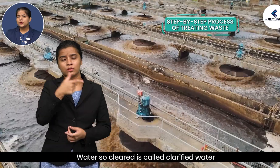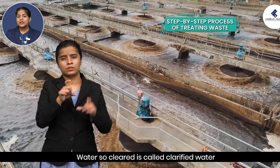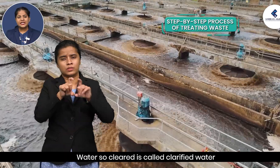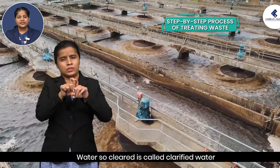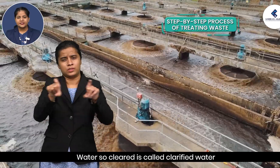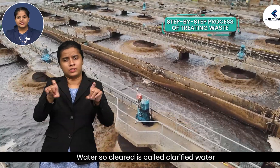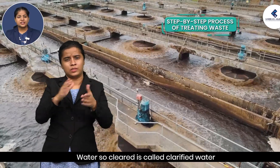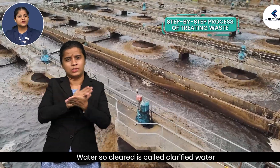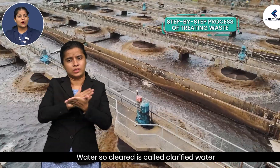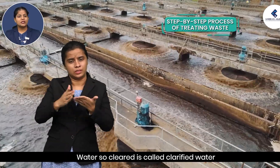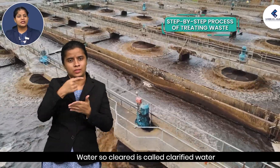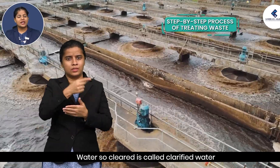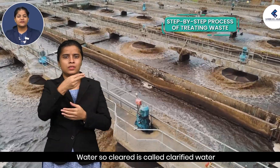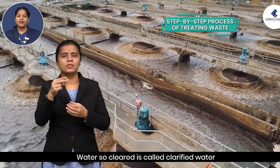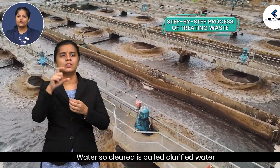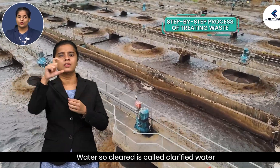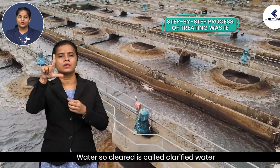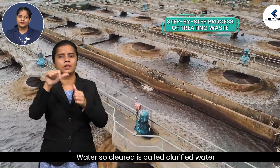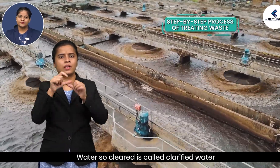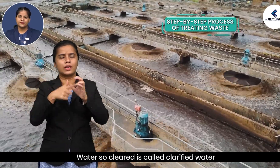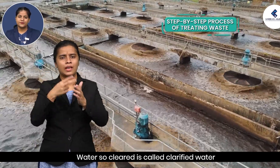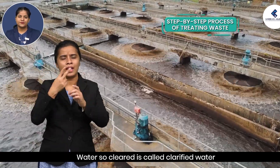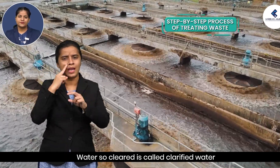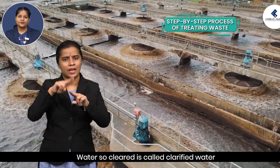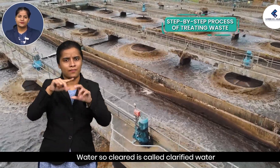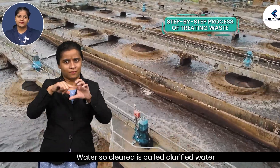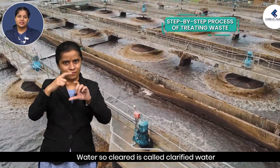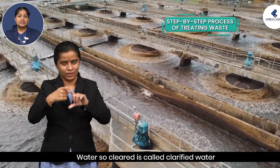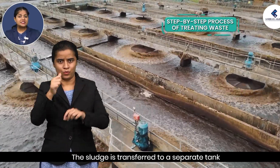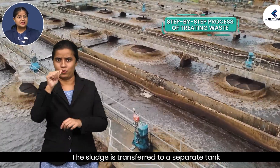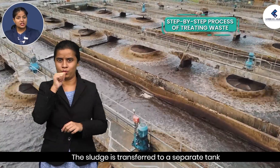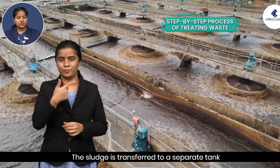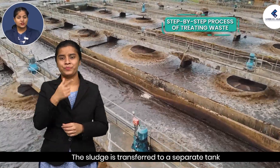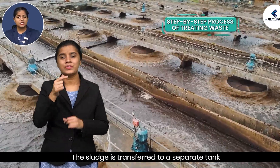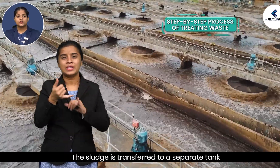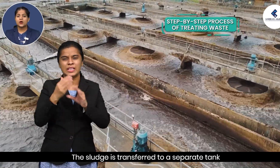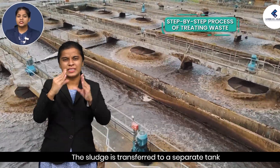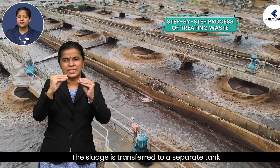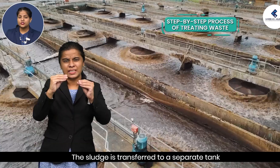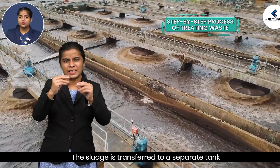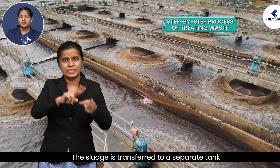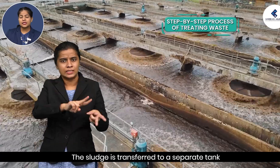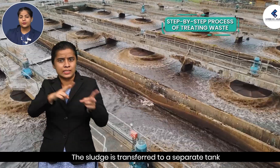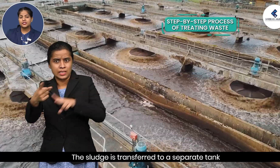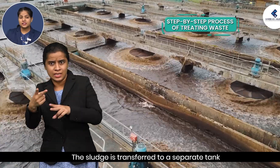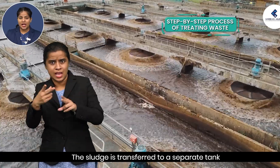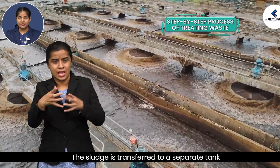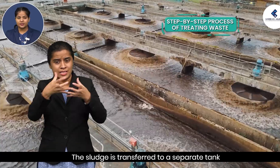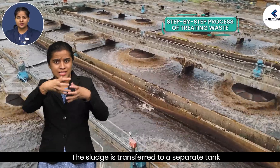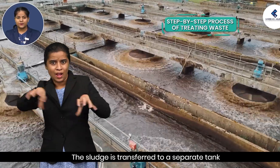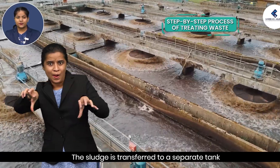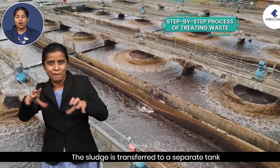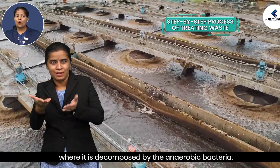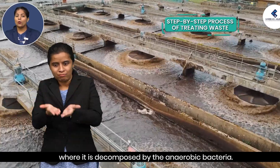Water so cleared is called clarified water. The sludge is transferred to a separate